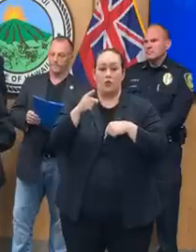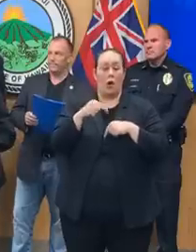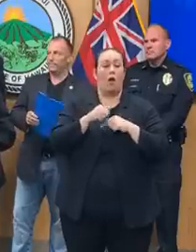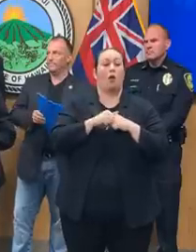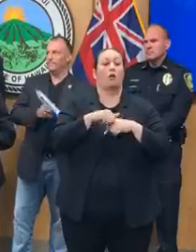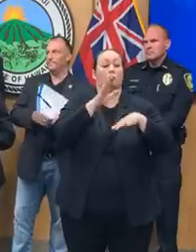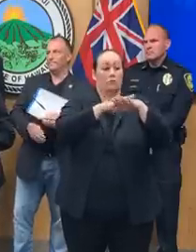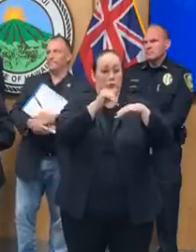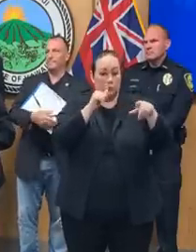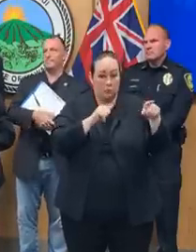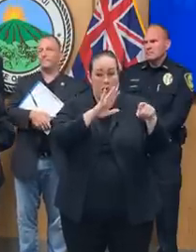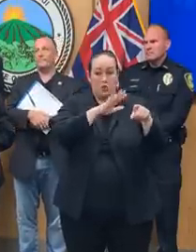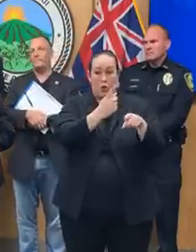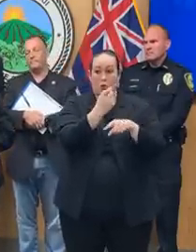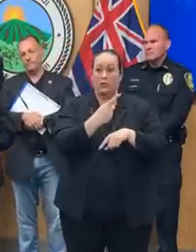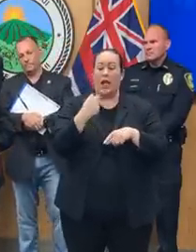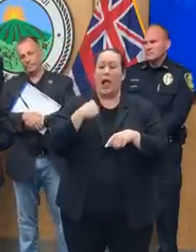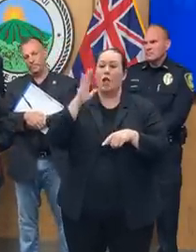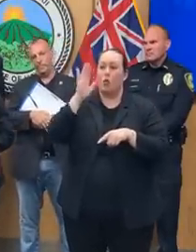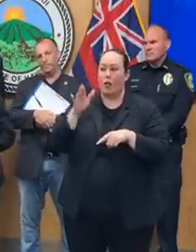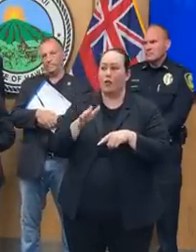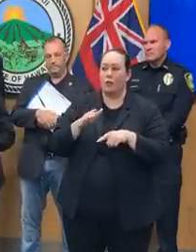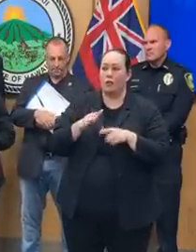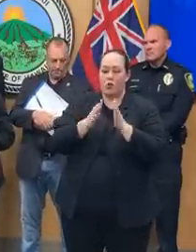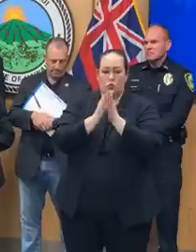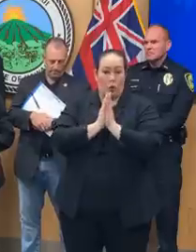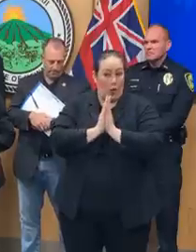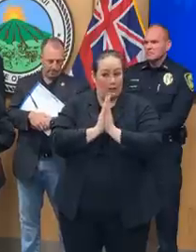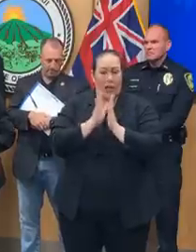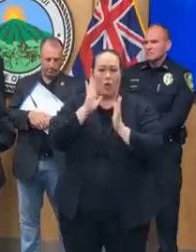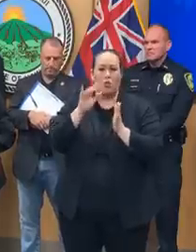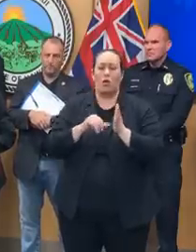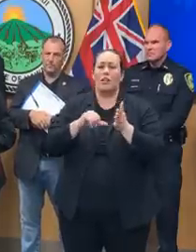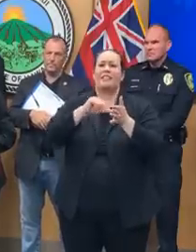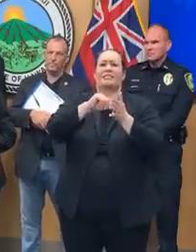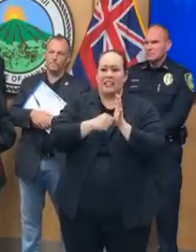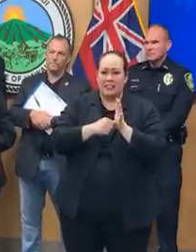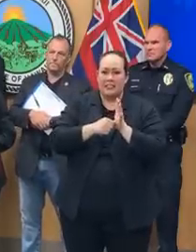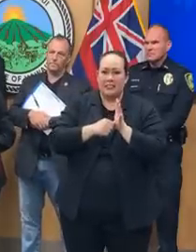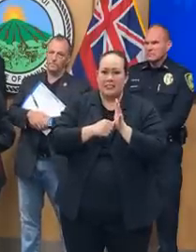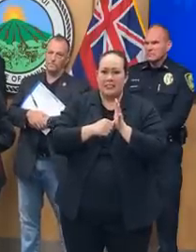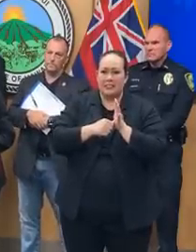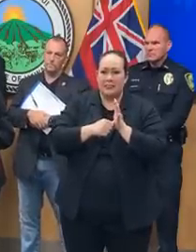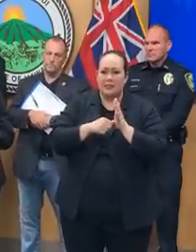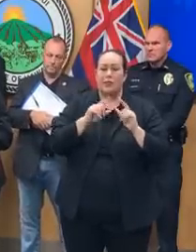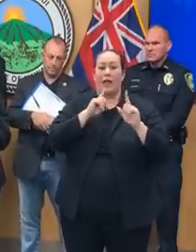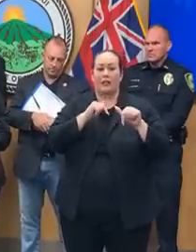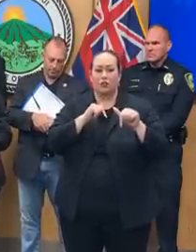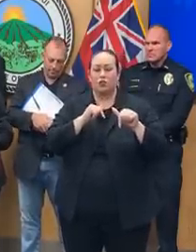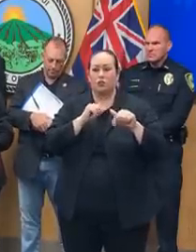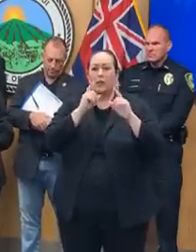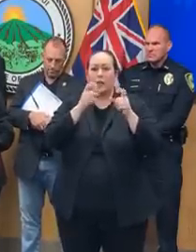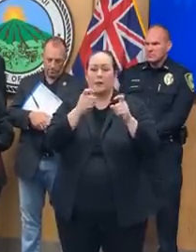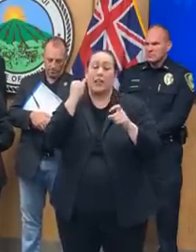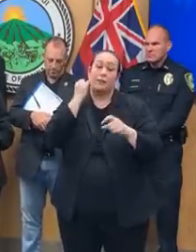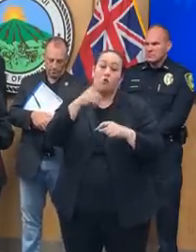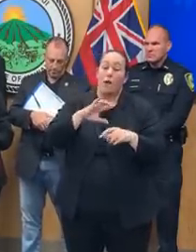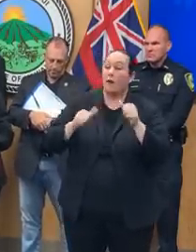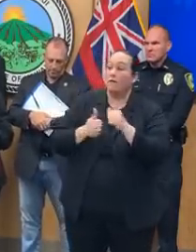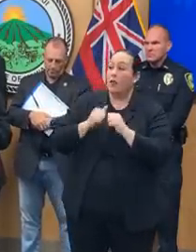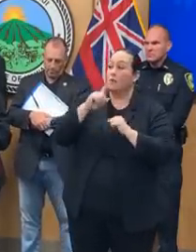is asked, I'm going to insist, not request anymore, that you please allow the answer to be given. If you have a